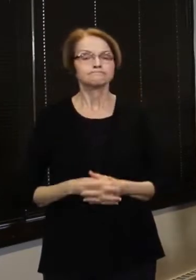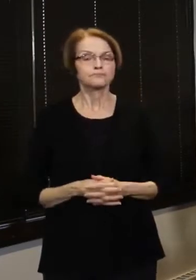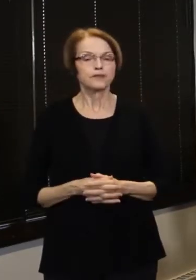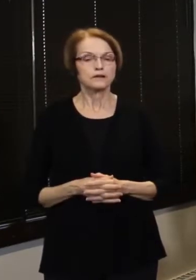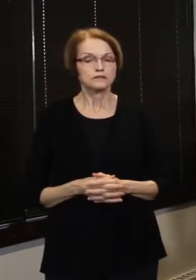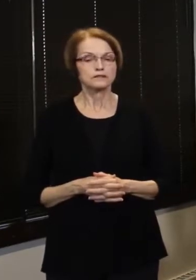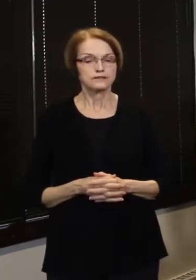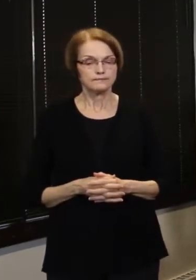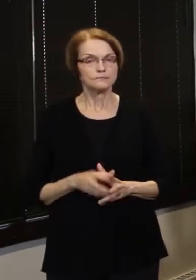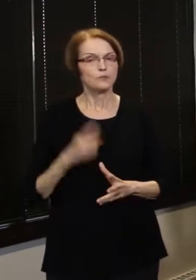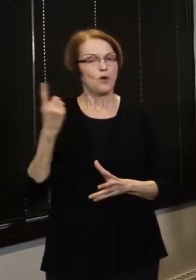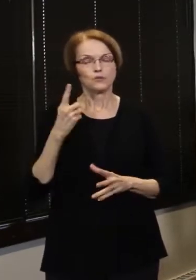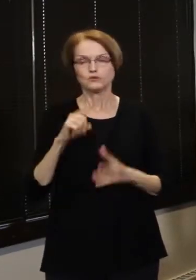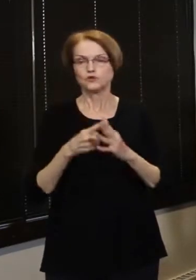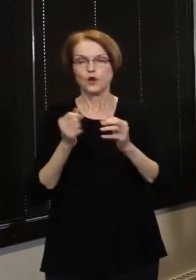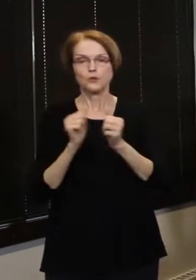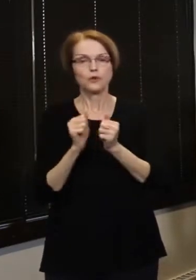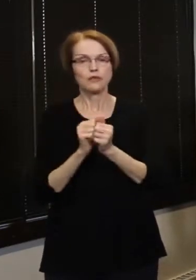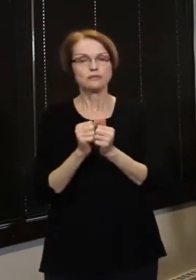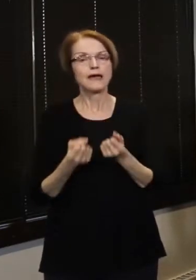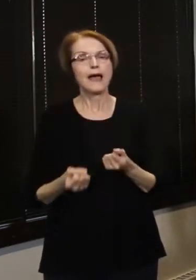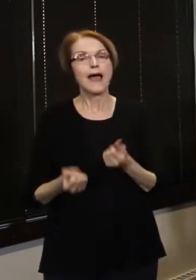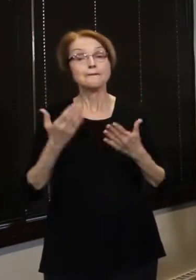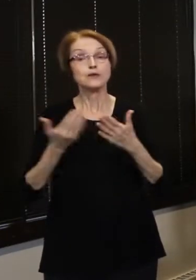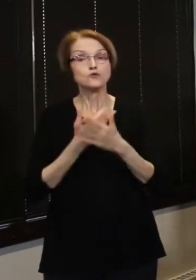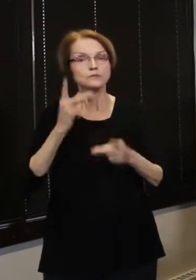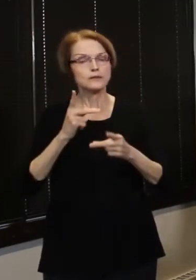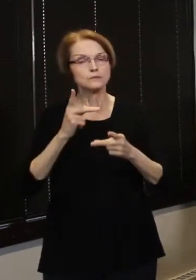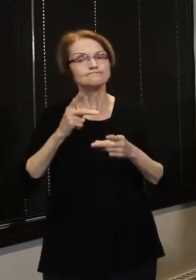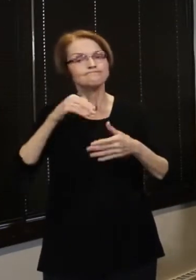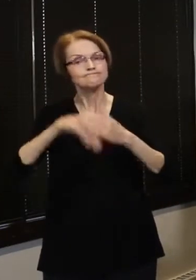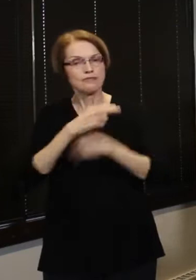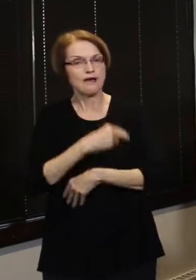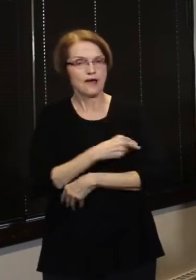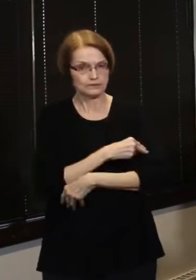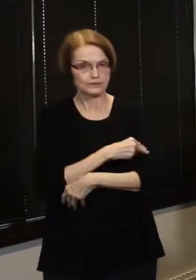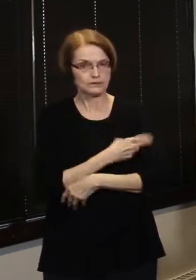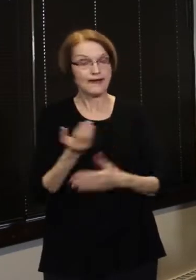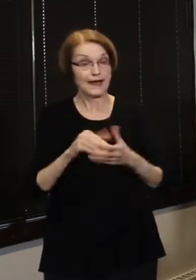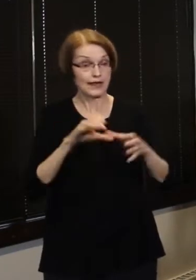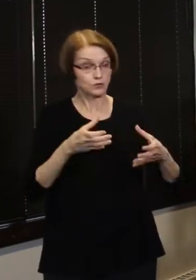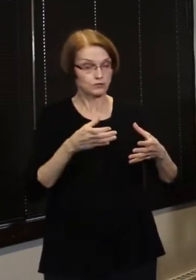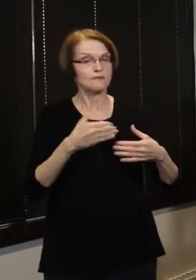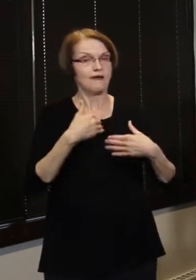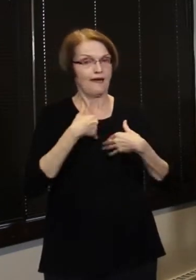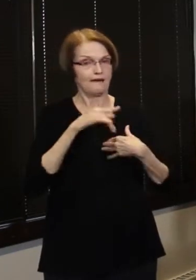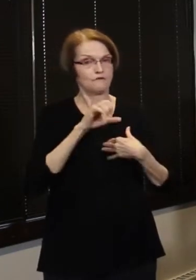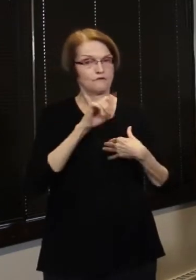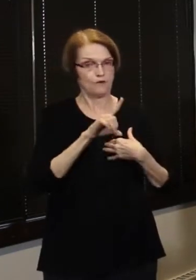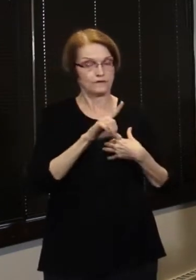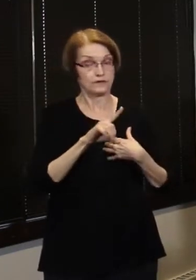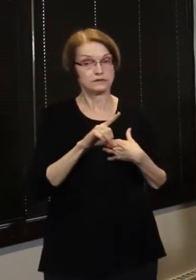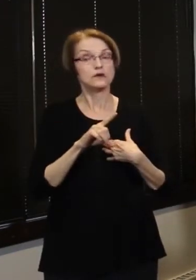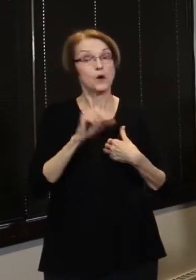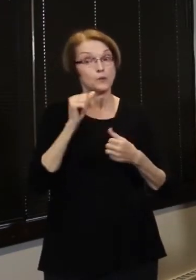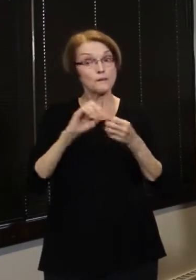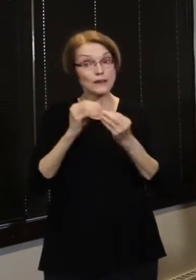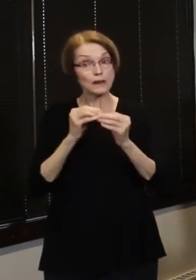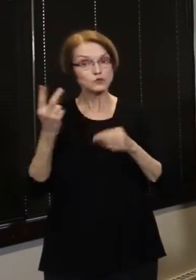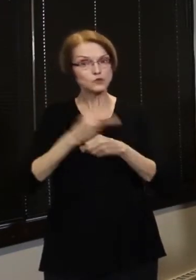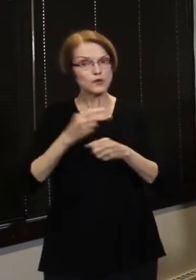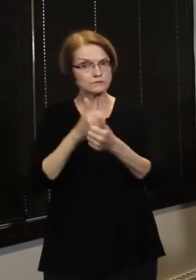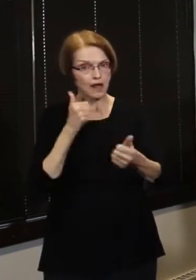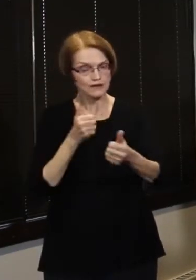So as always, we start off with our hospital admissions. Again, these are COVID positive patients, 2-day lag. Today